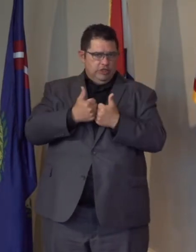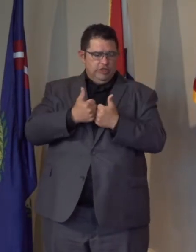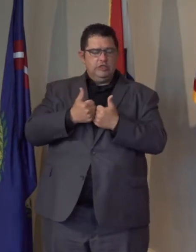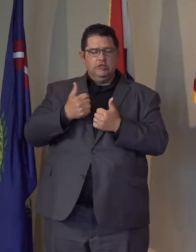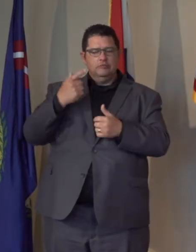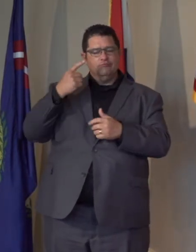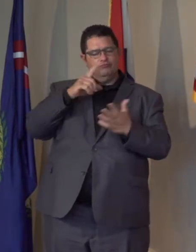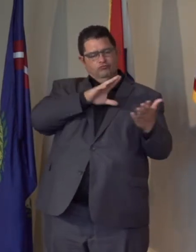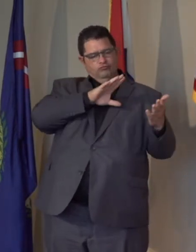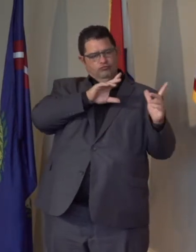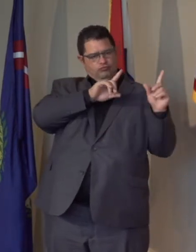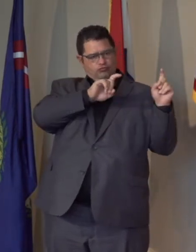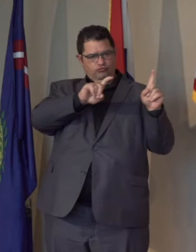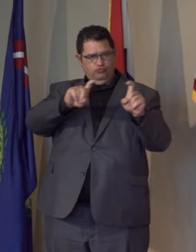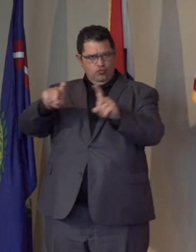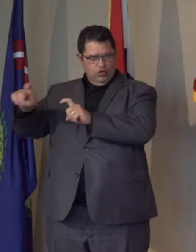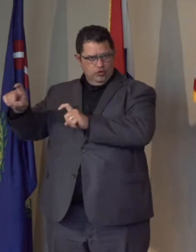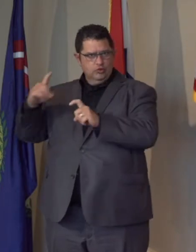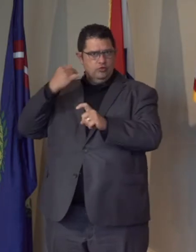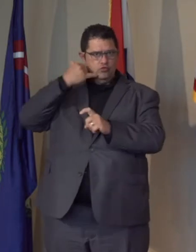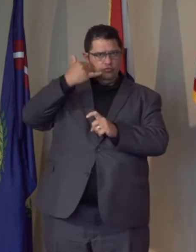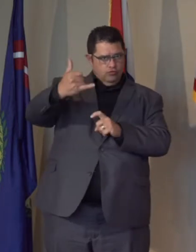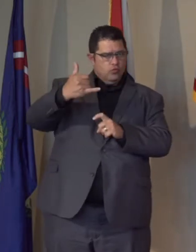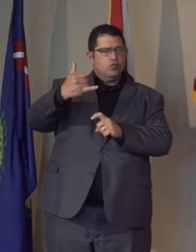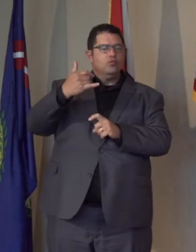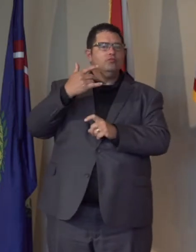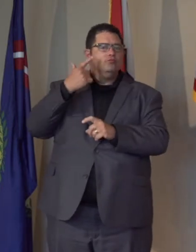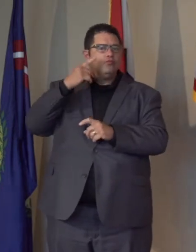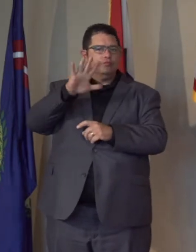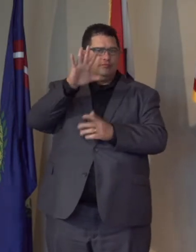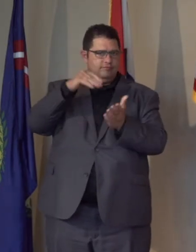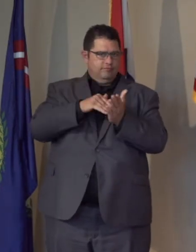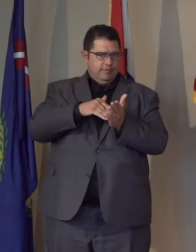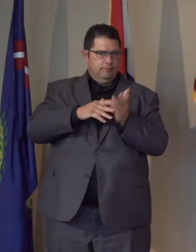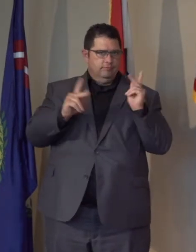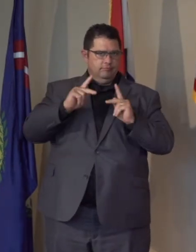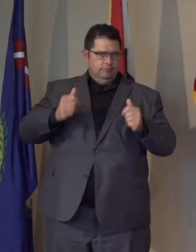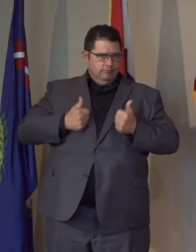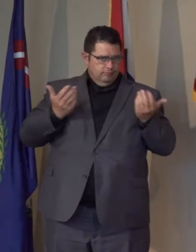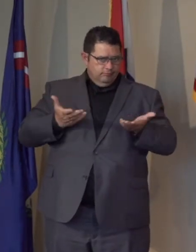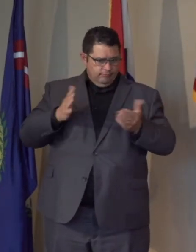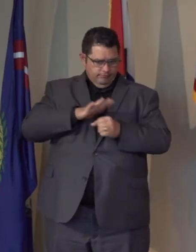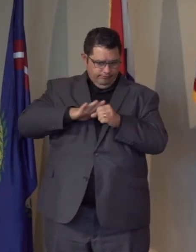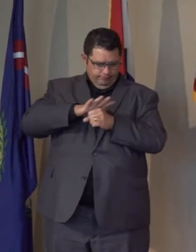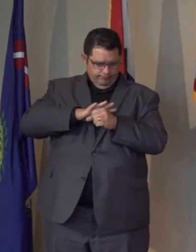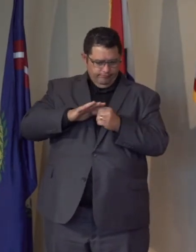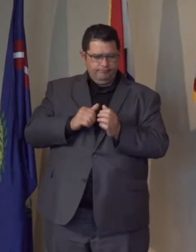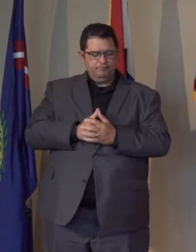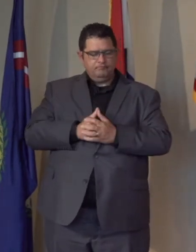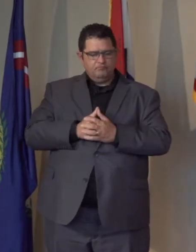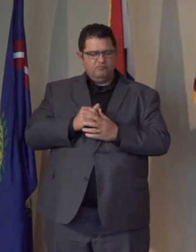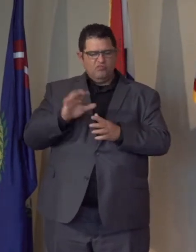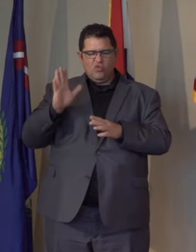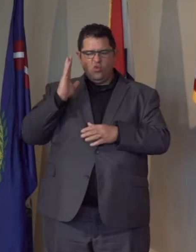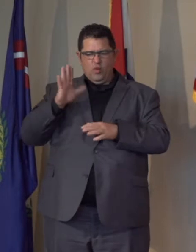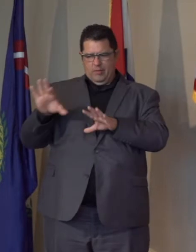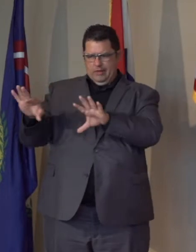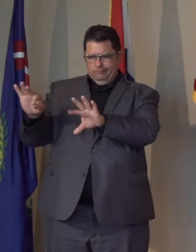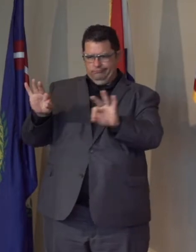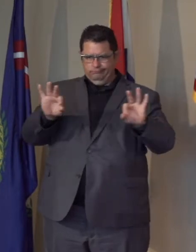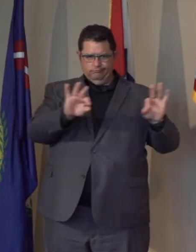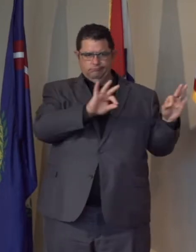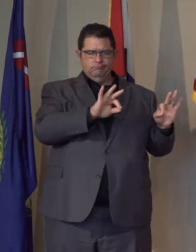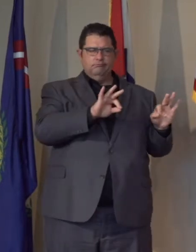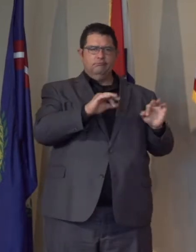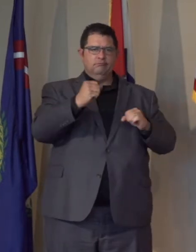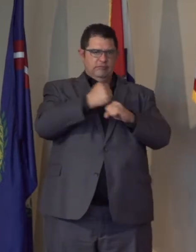5,000 residents of St. Louis County. Participants will be selected in a statistically random way to make sure that we have a